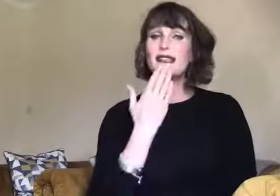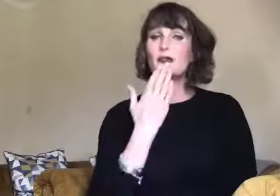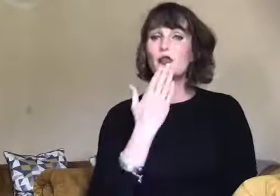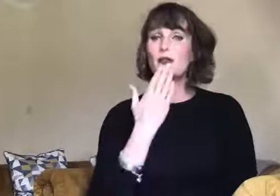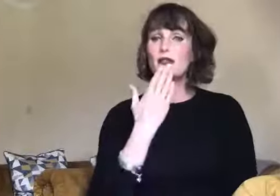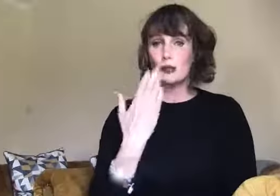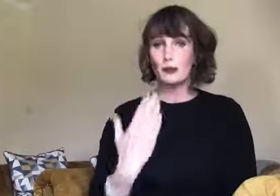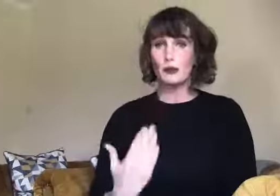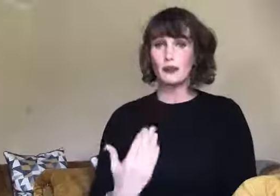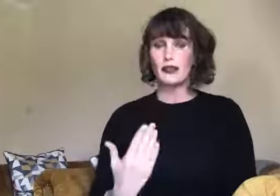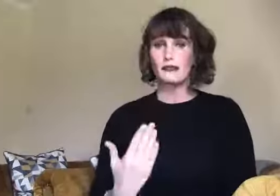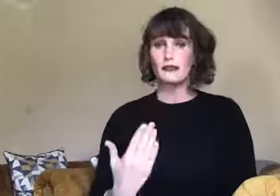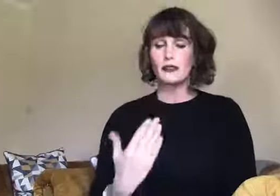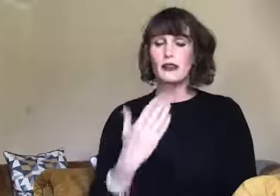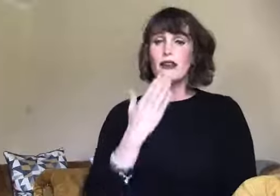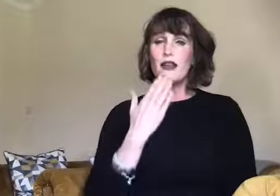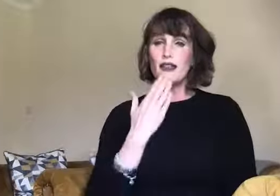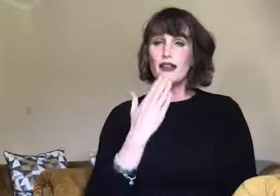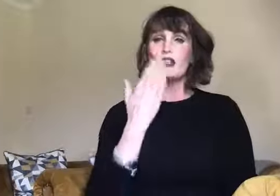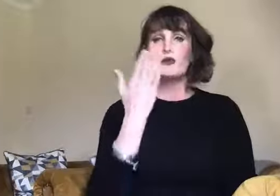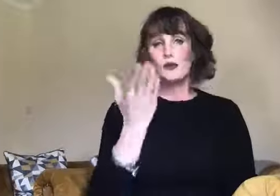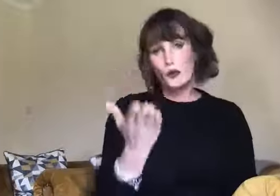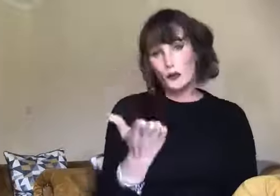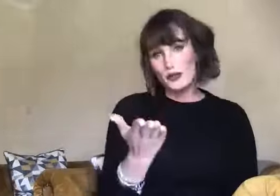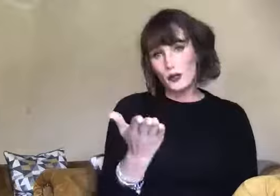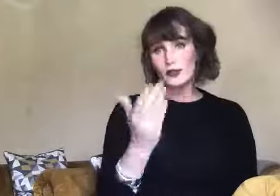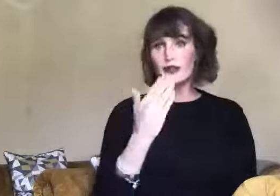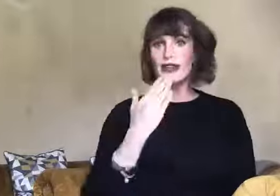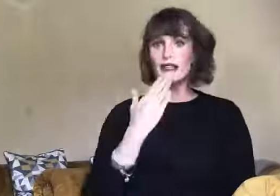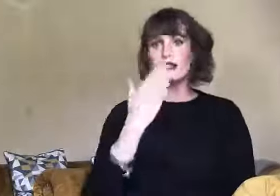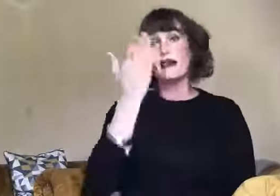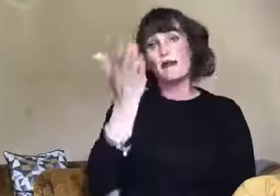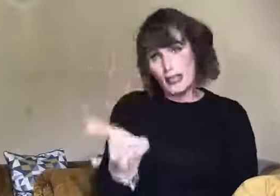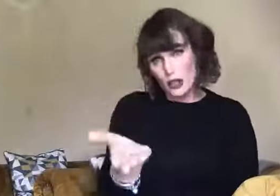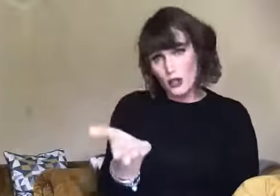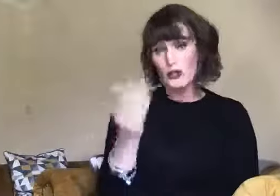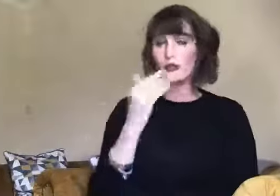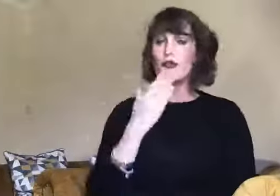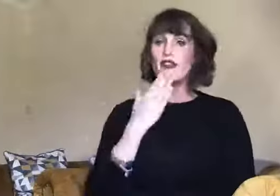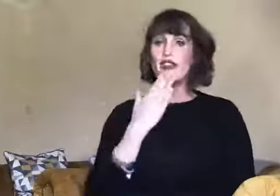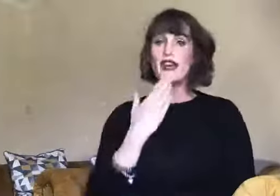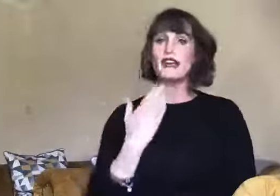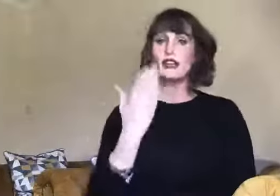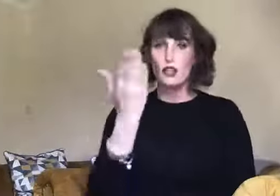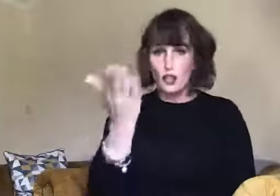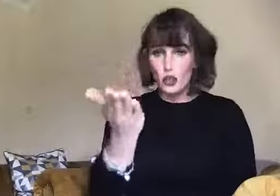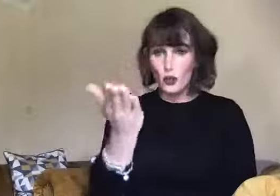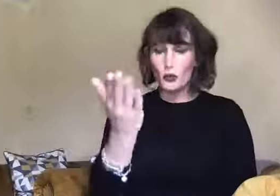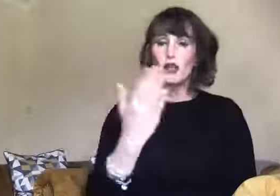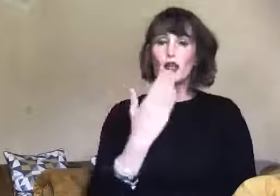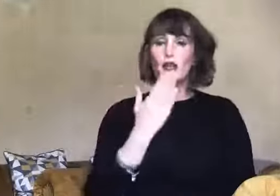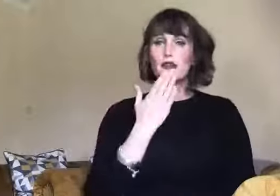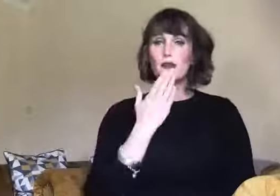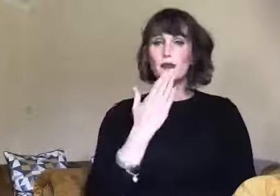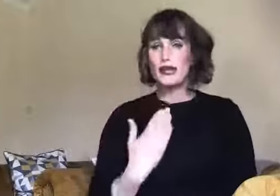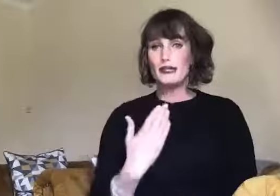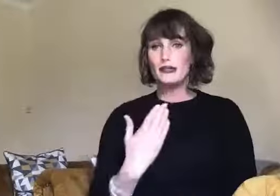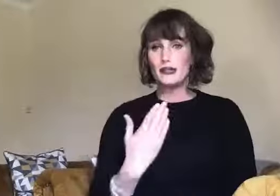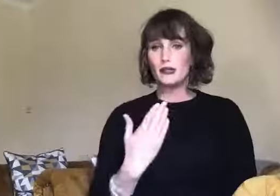is almost like a pull down, and thank you is almost offering it to them. Thank you. So please is like a